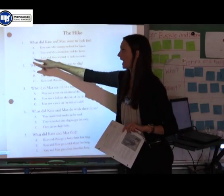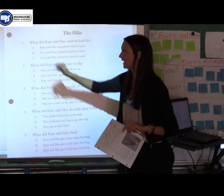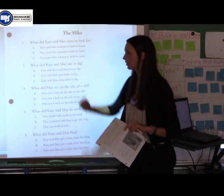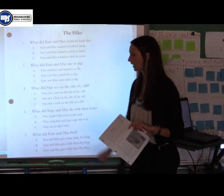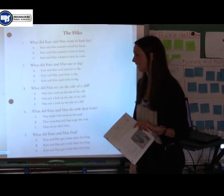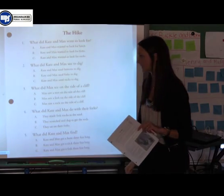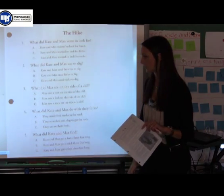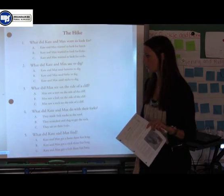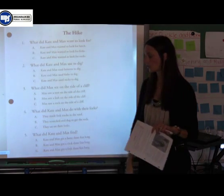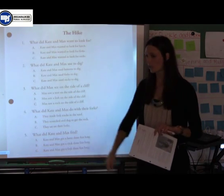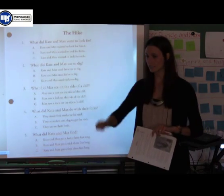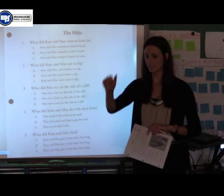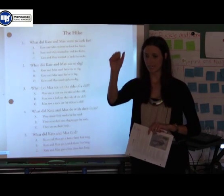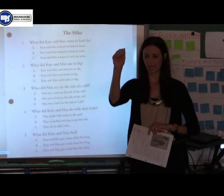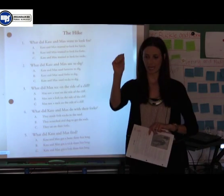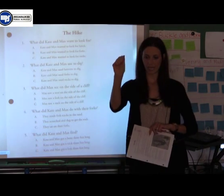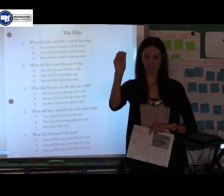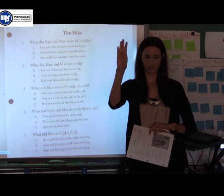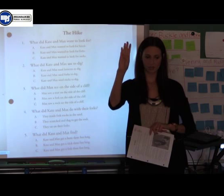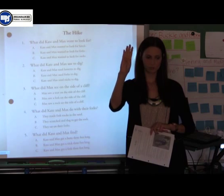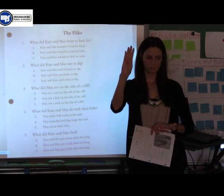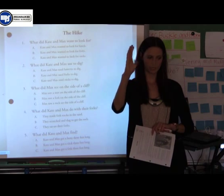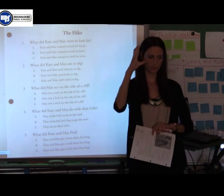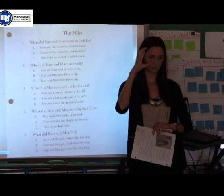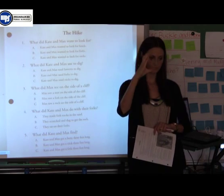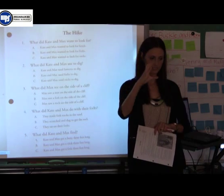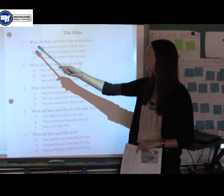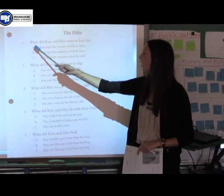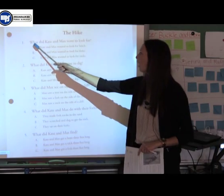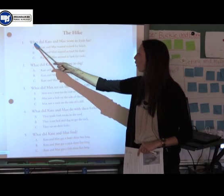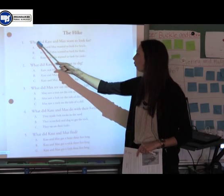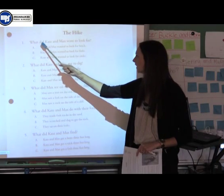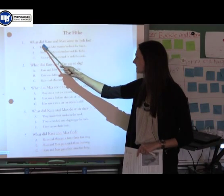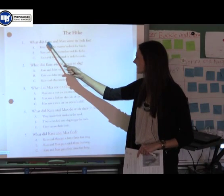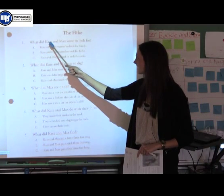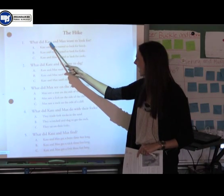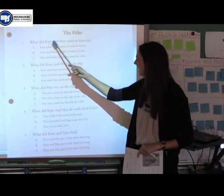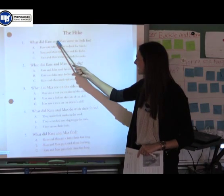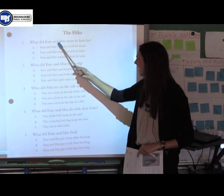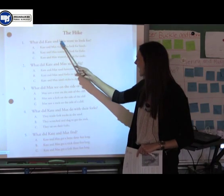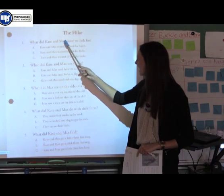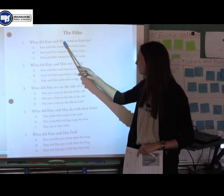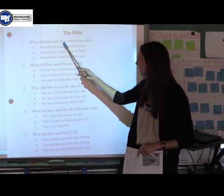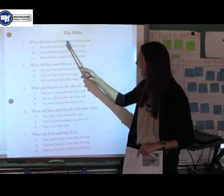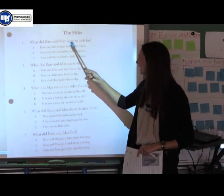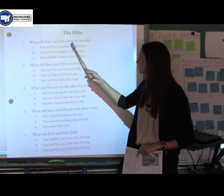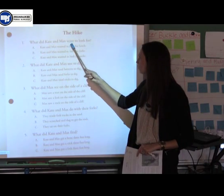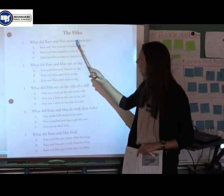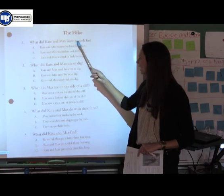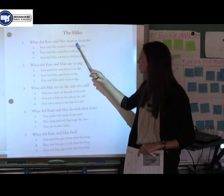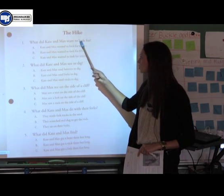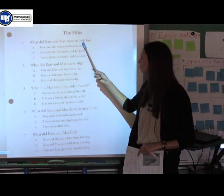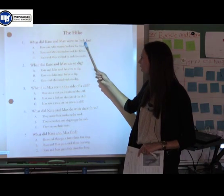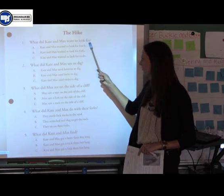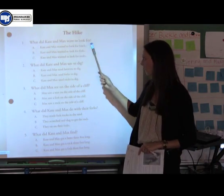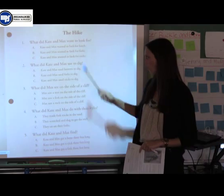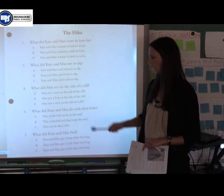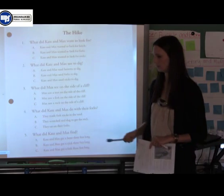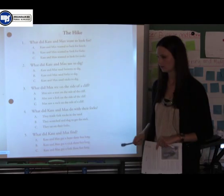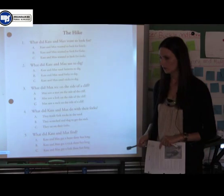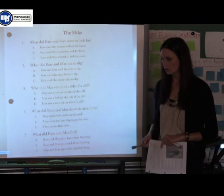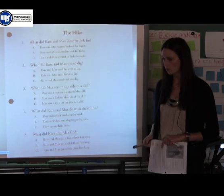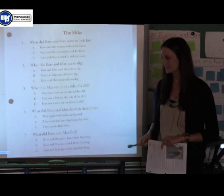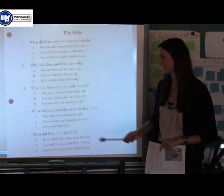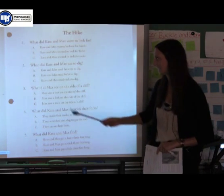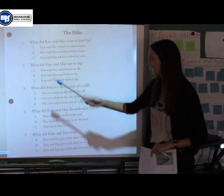to sign your answer. You're going to sign A, B, or C. What did Kate and Max want to look